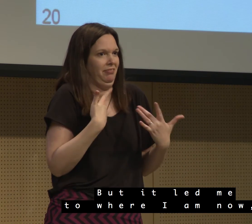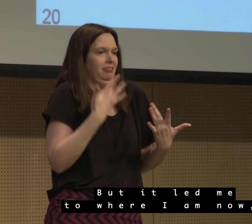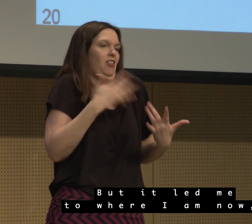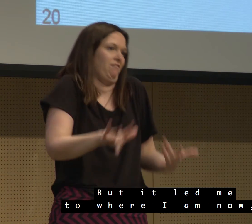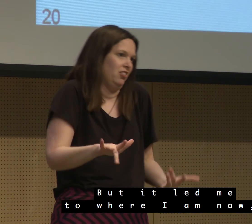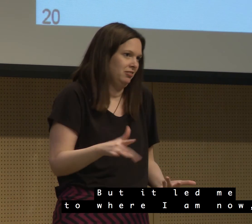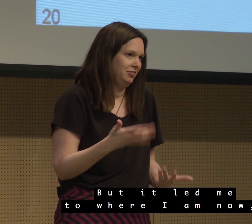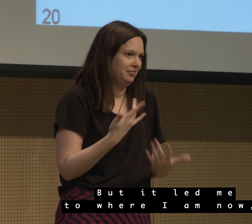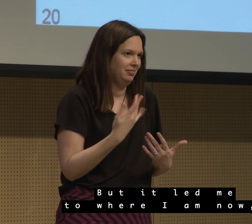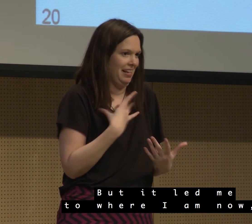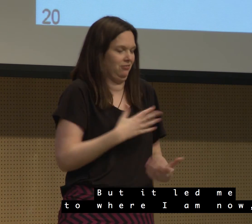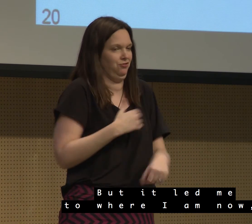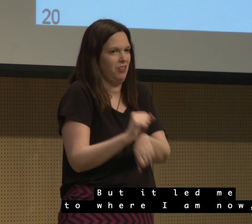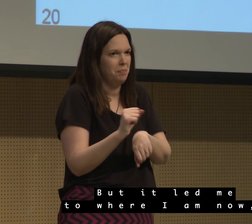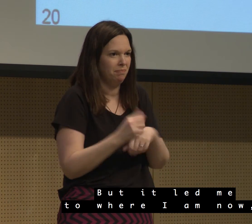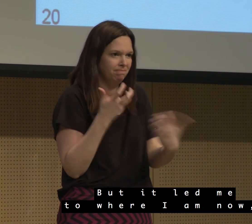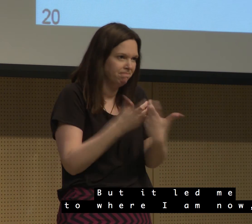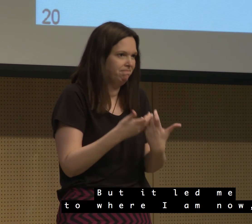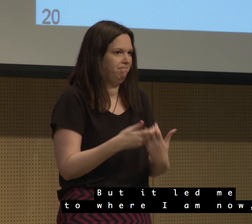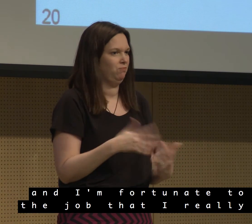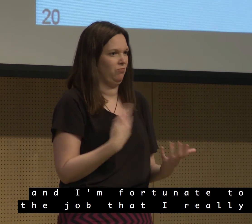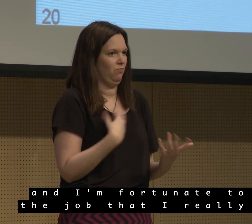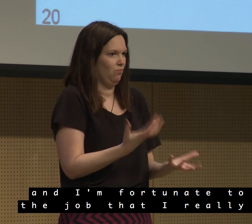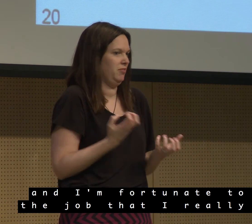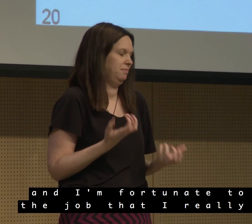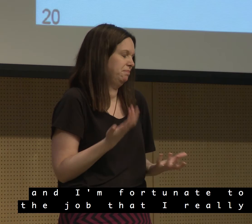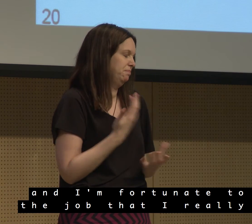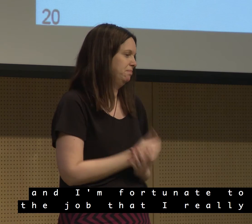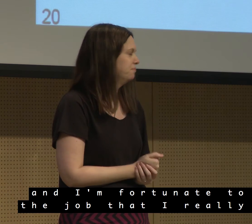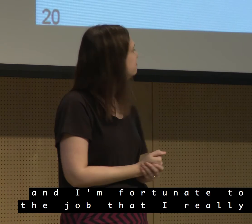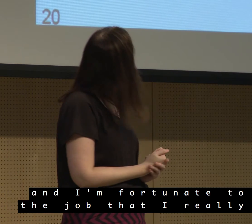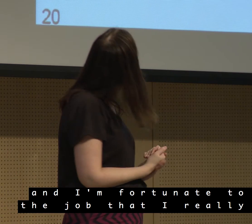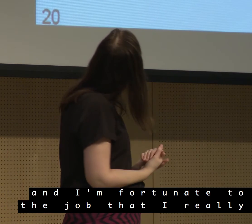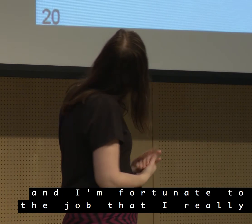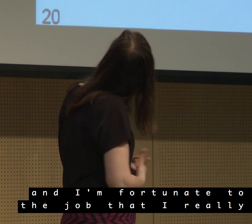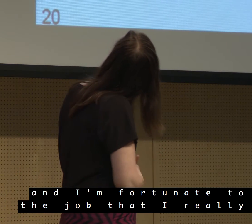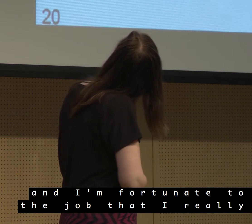major, but it led me to where I am now, and I'm fortunate to have the job that I really love.